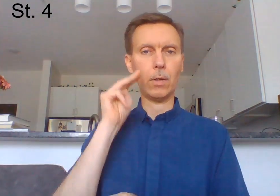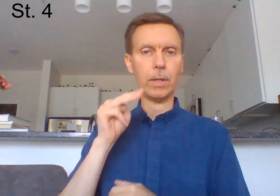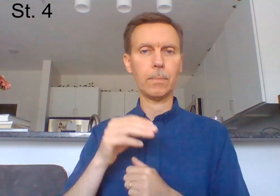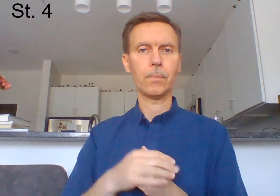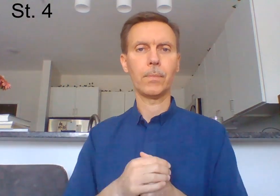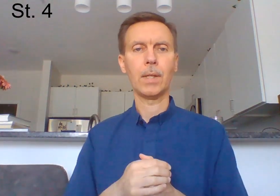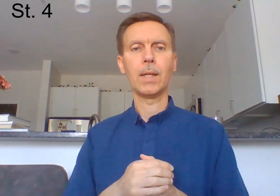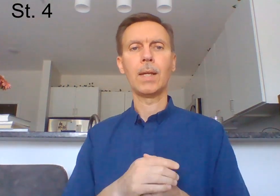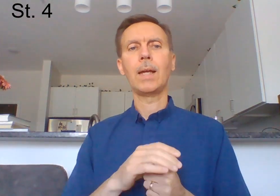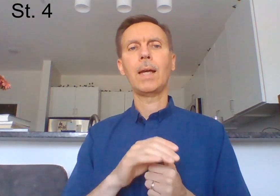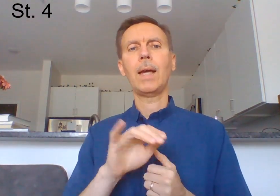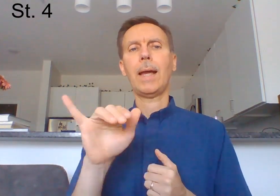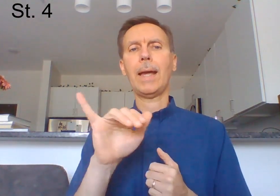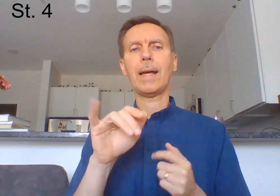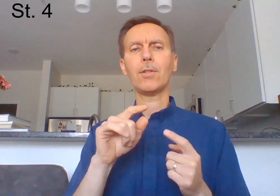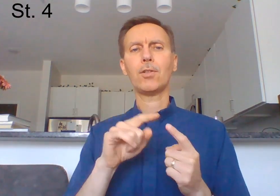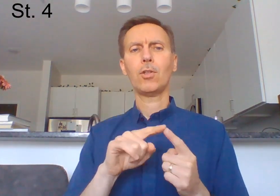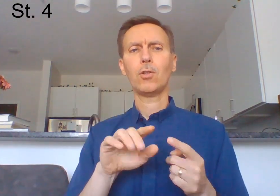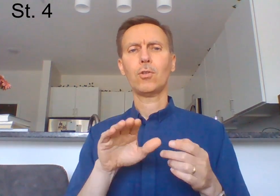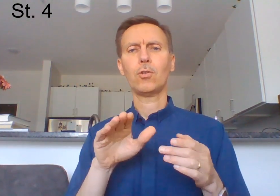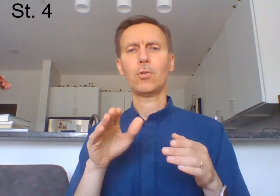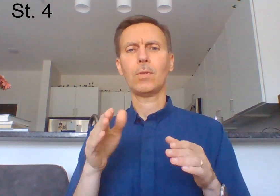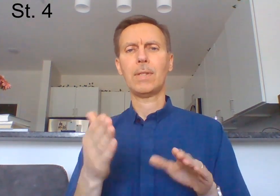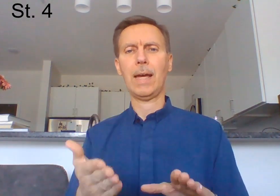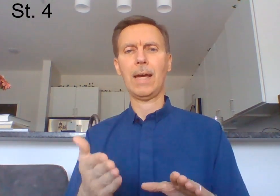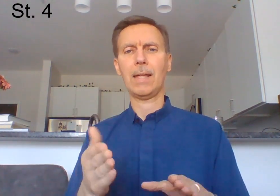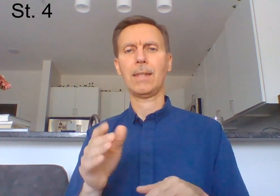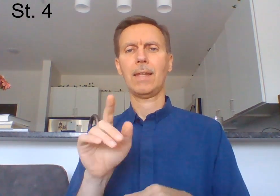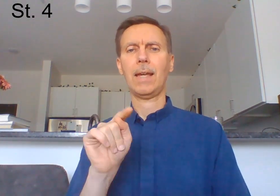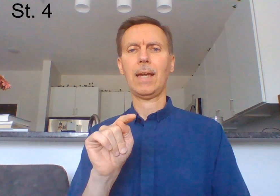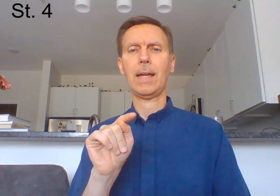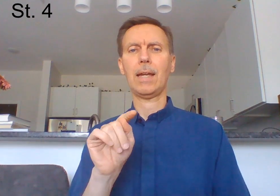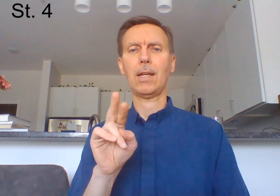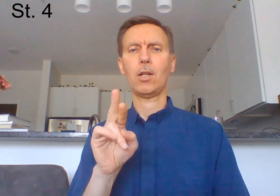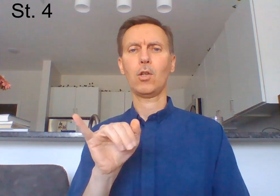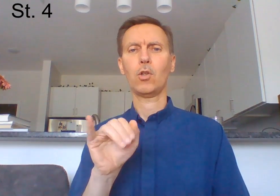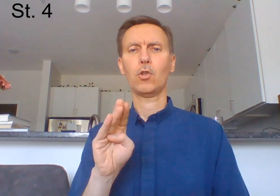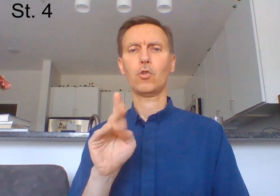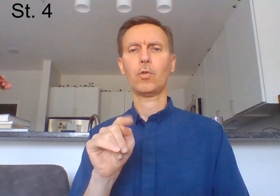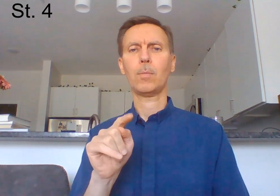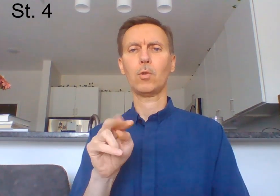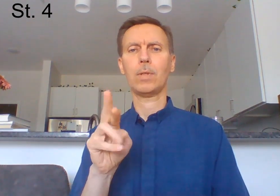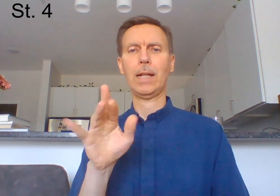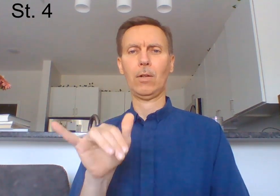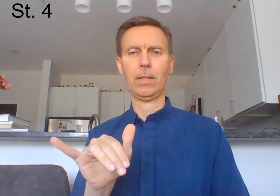Mary, as to death a tributary.